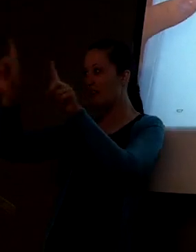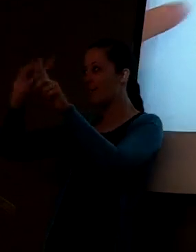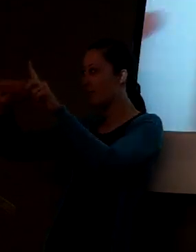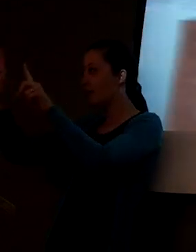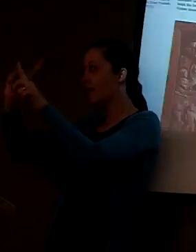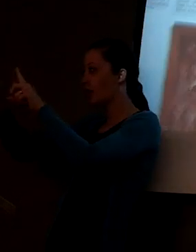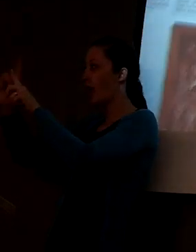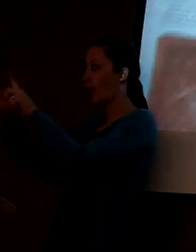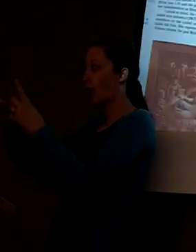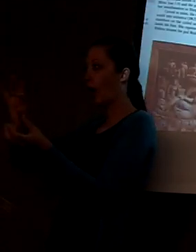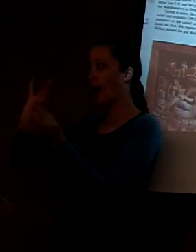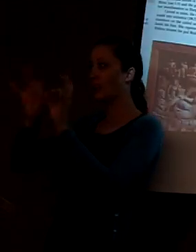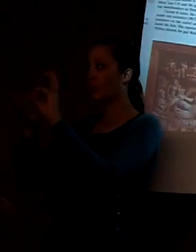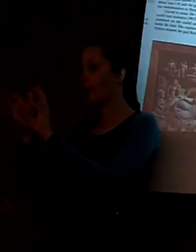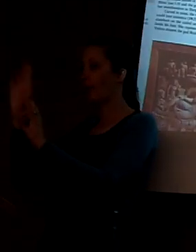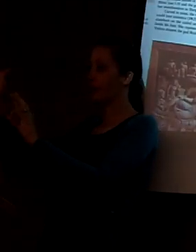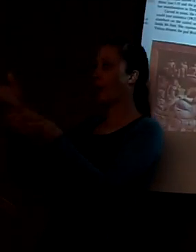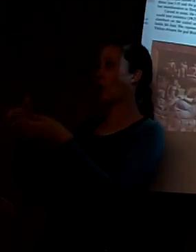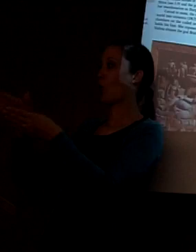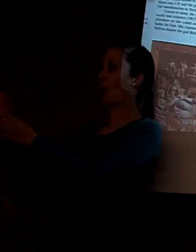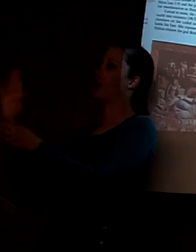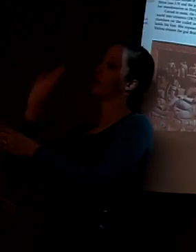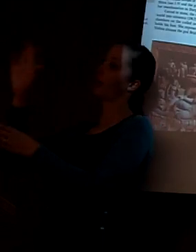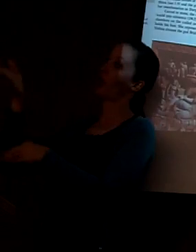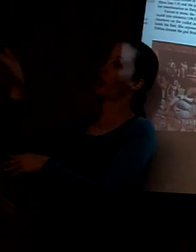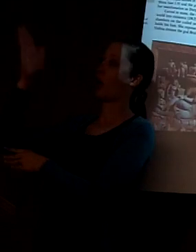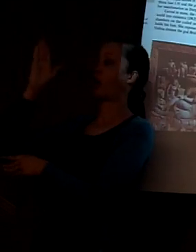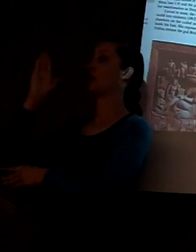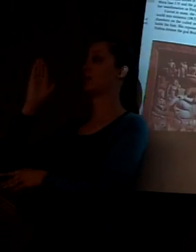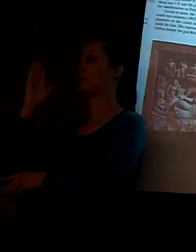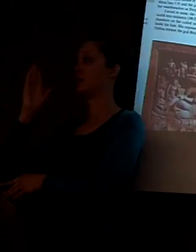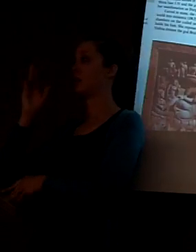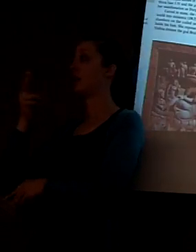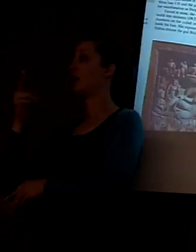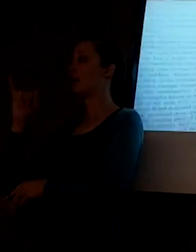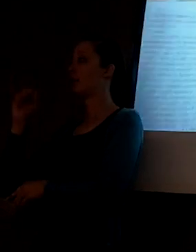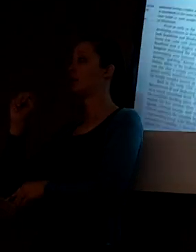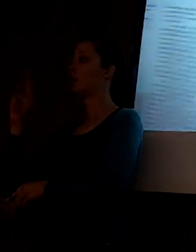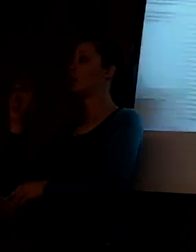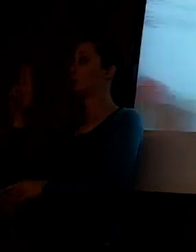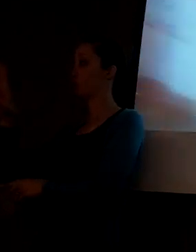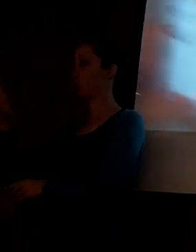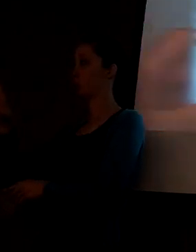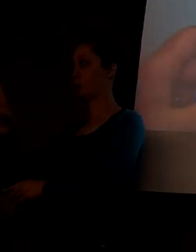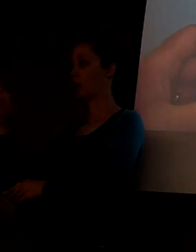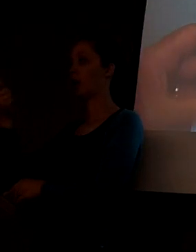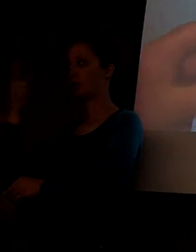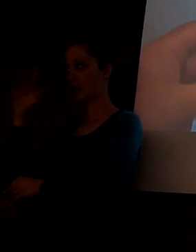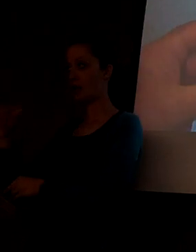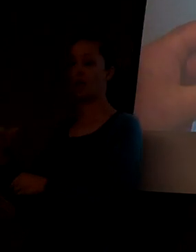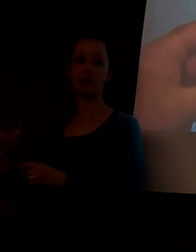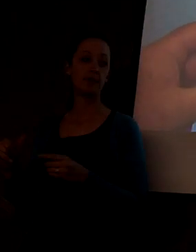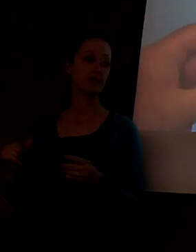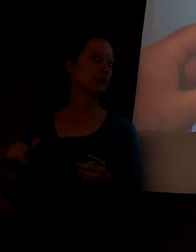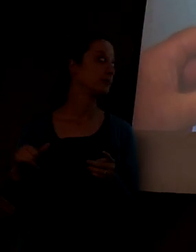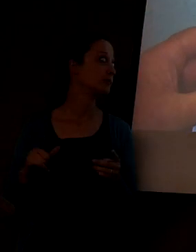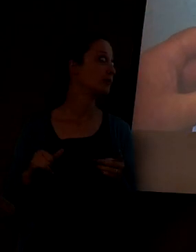way. So be familiar with the Mahideva, and be familiar with